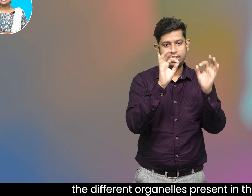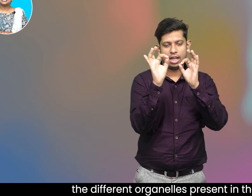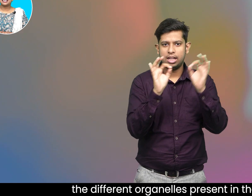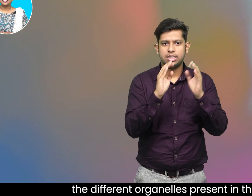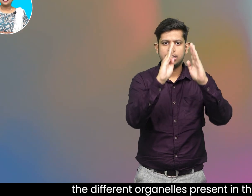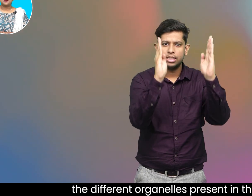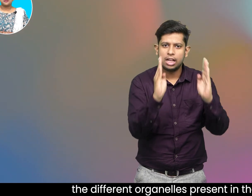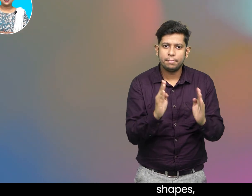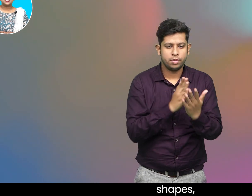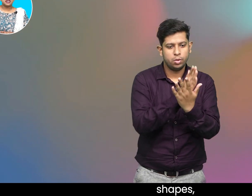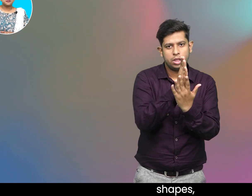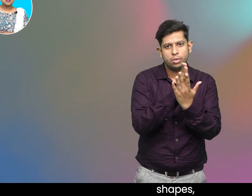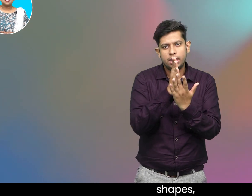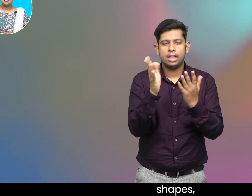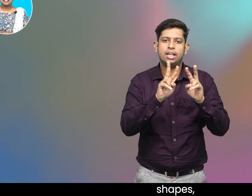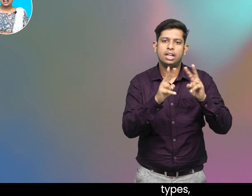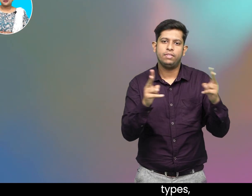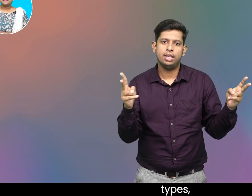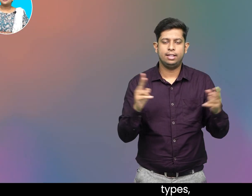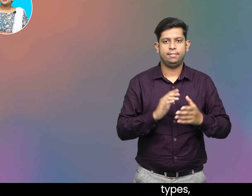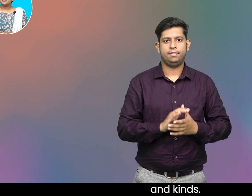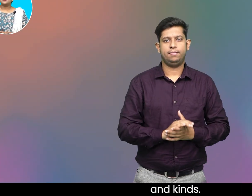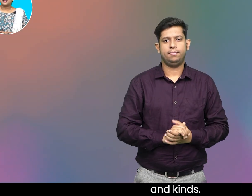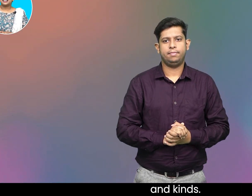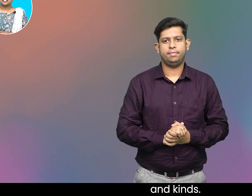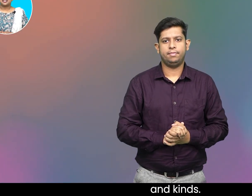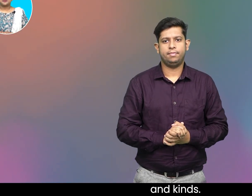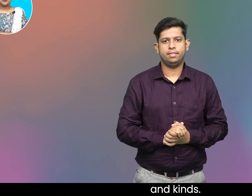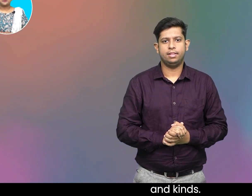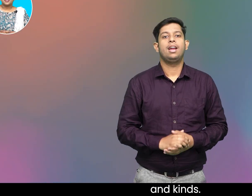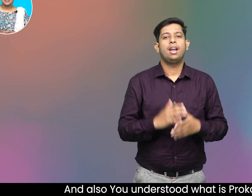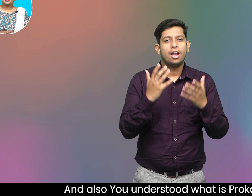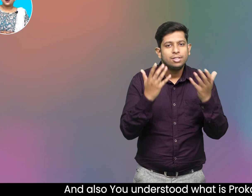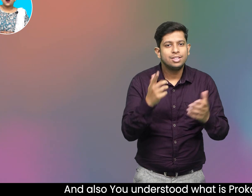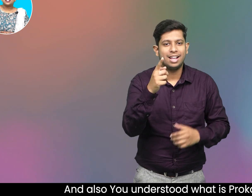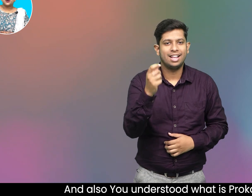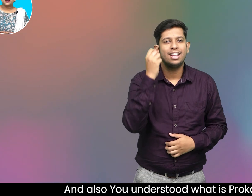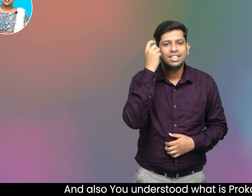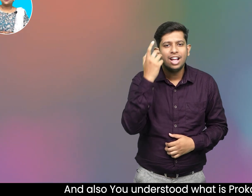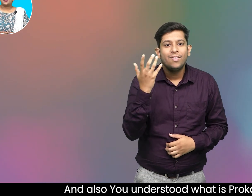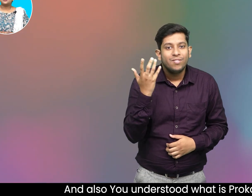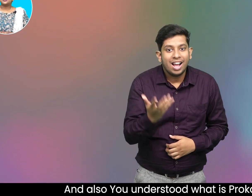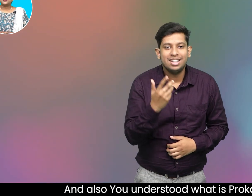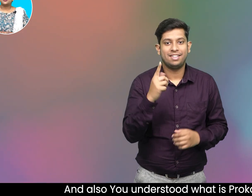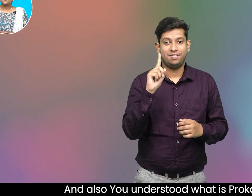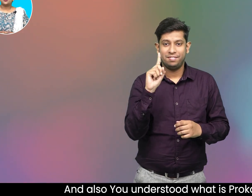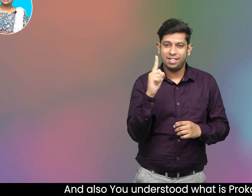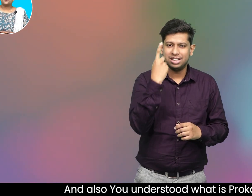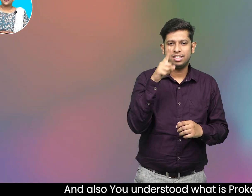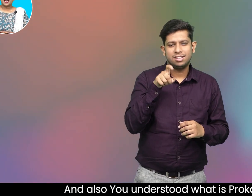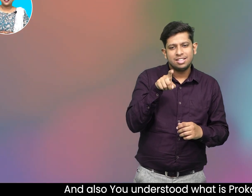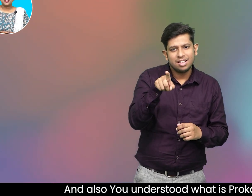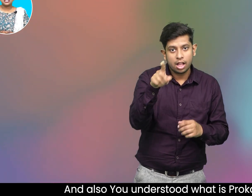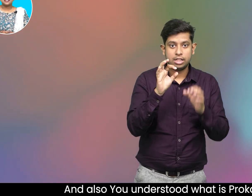present in this cell, shapes, types and kinds. And also you understood what